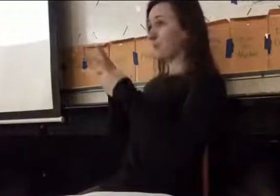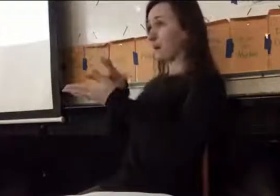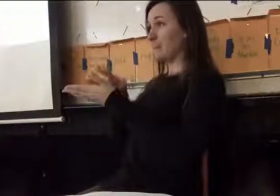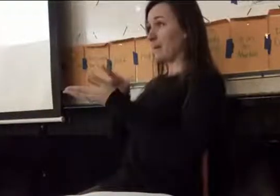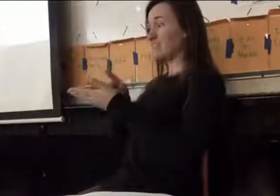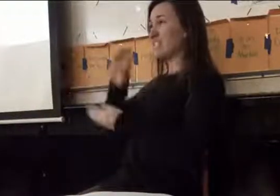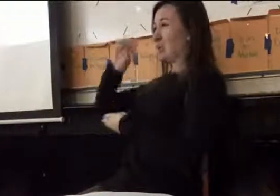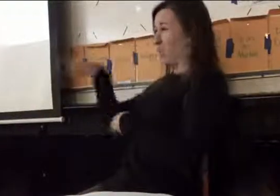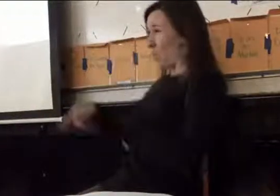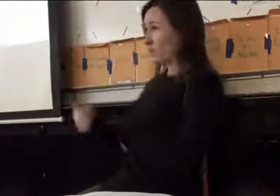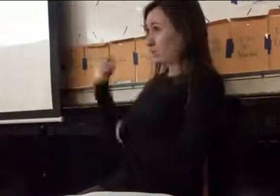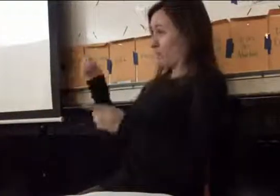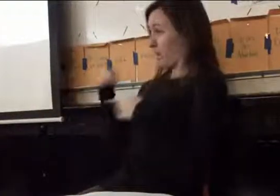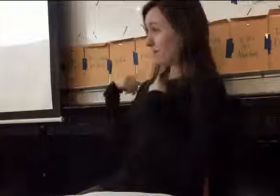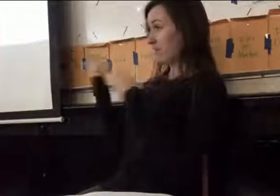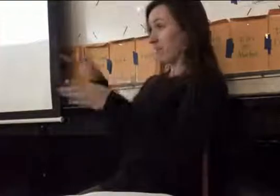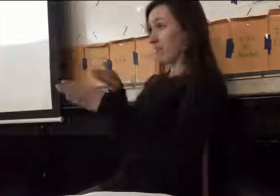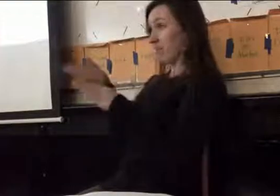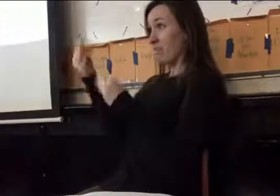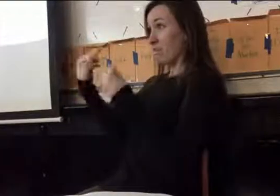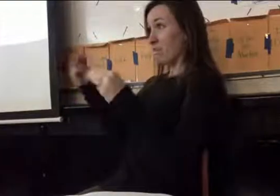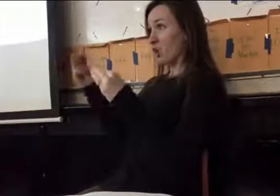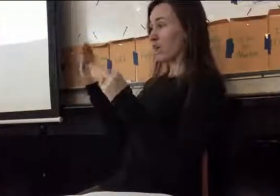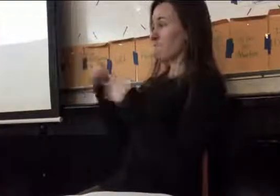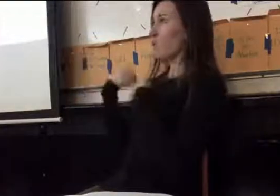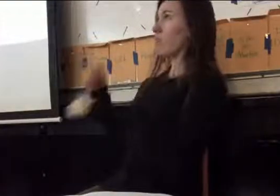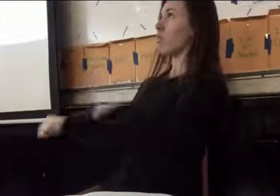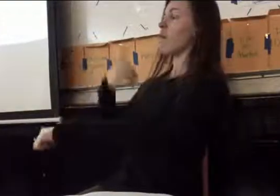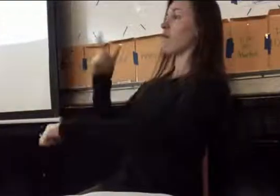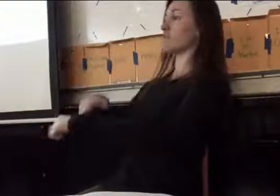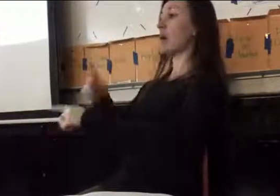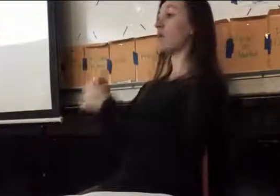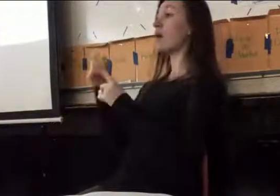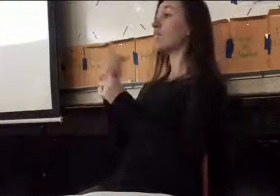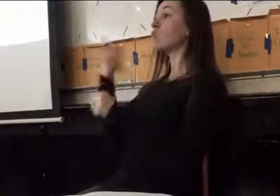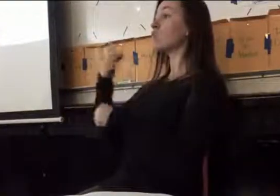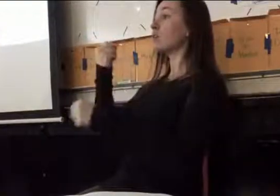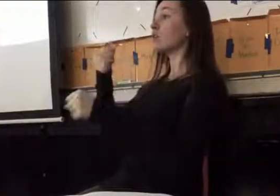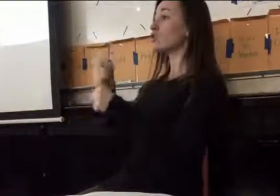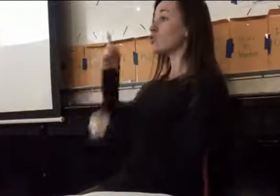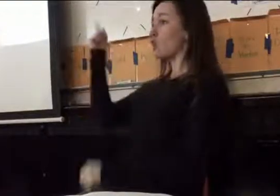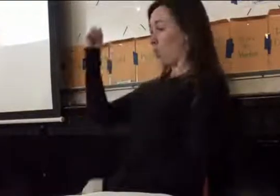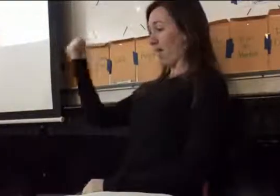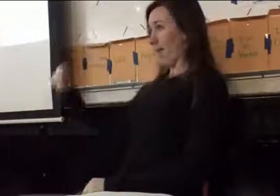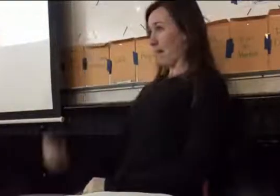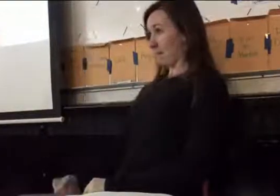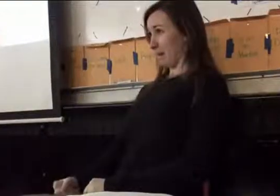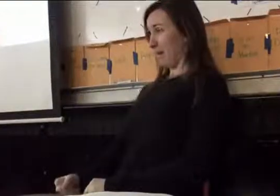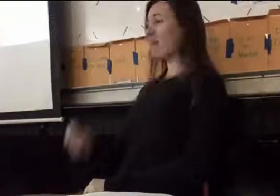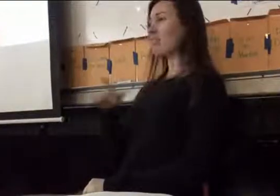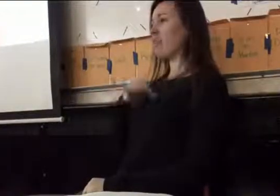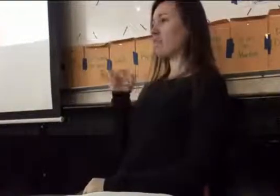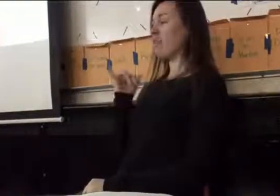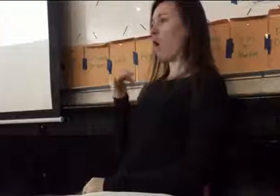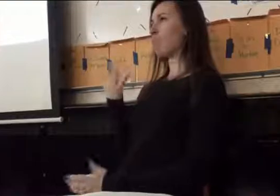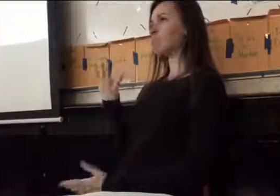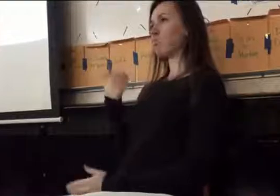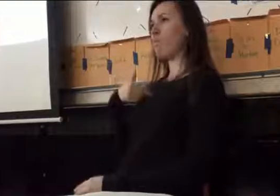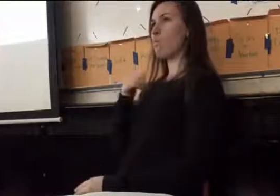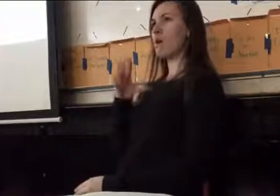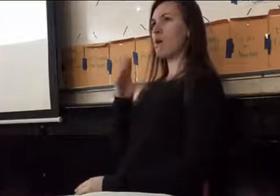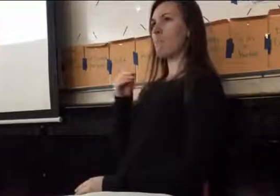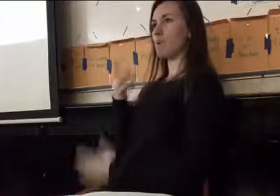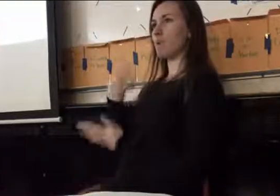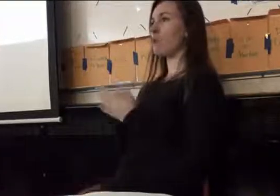one in the marketplace for so long. A couple years ago, EpiPen felt like, you know what? We're a company, we're in it to